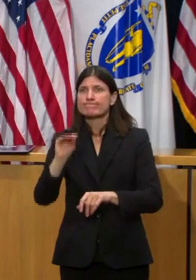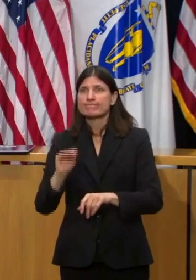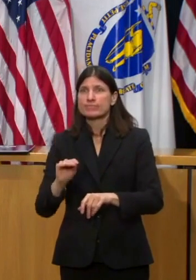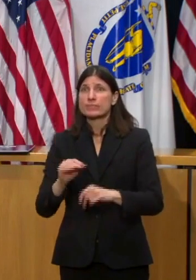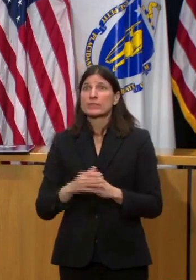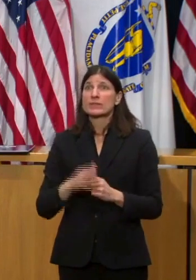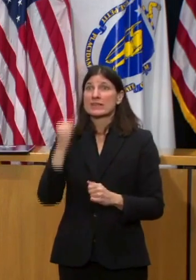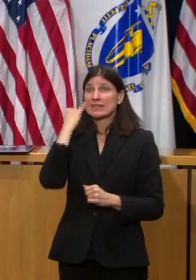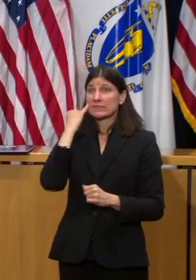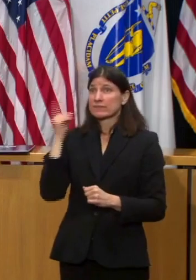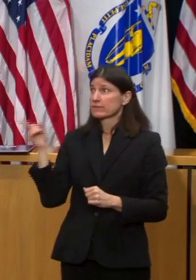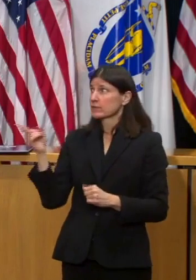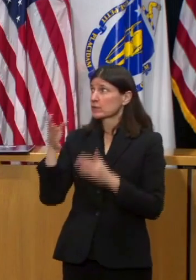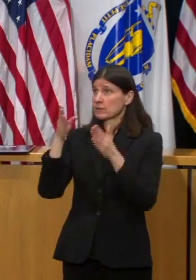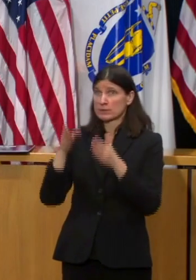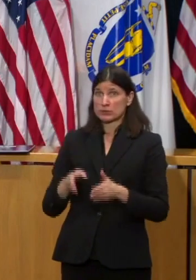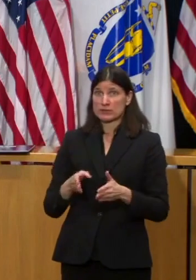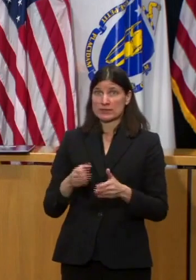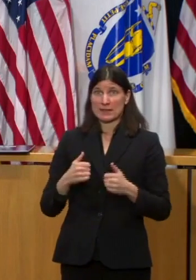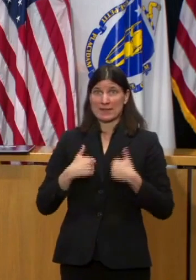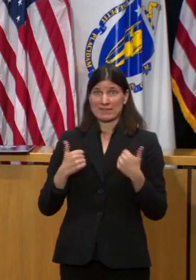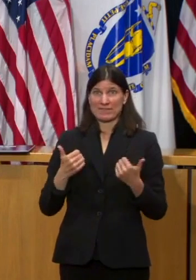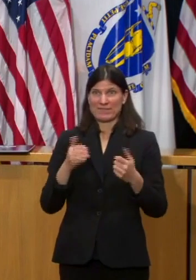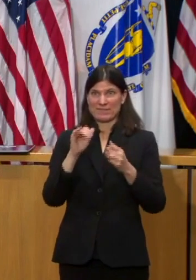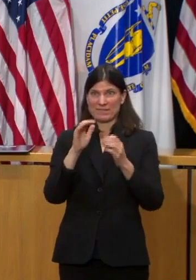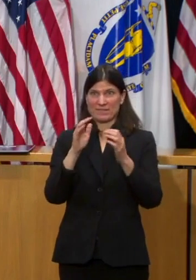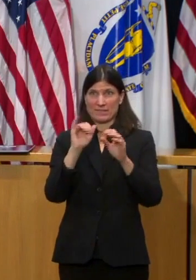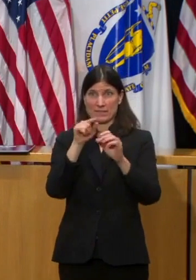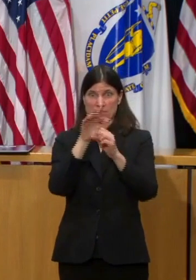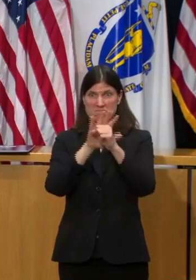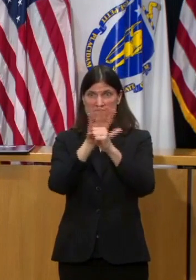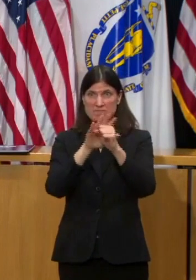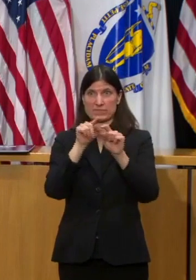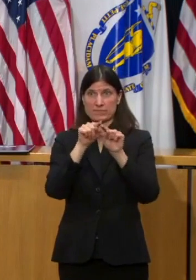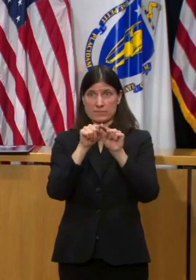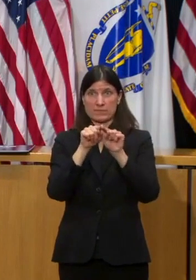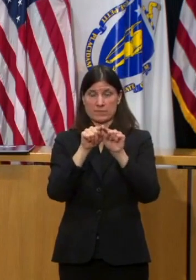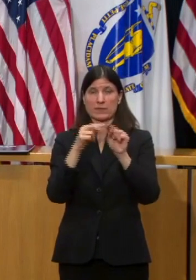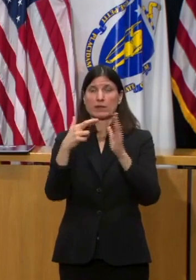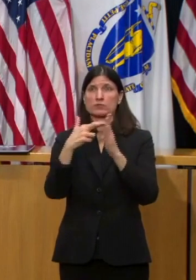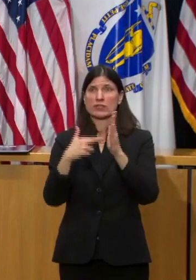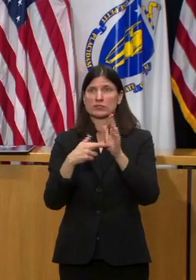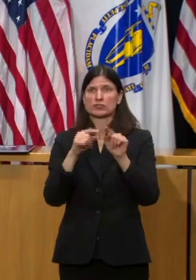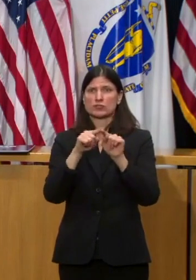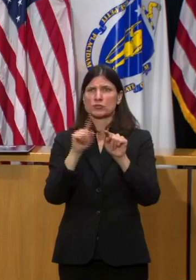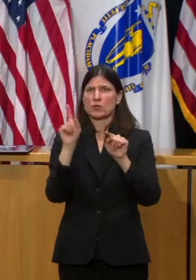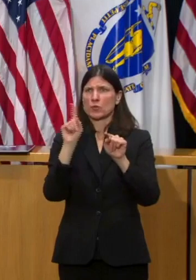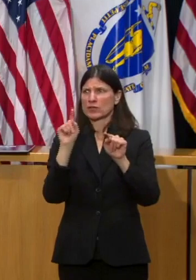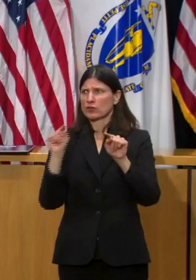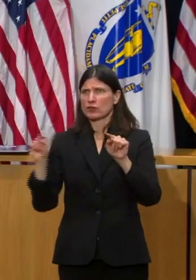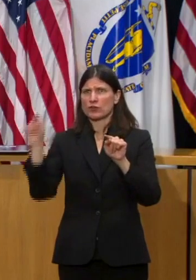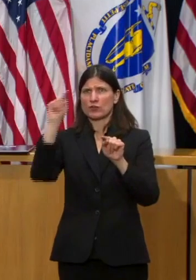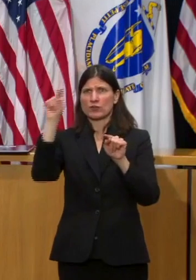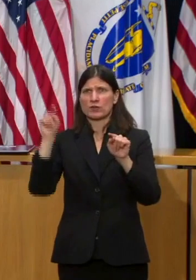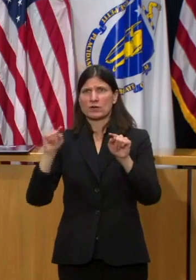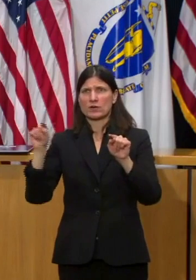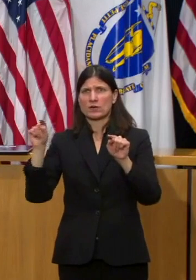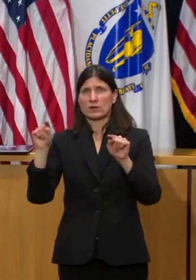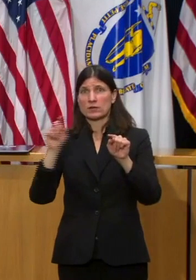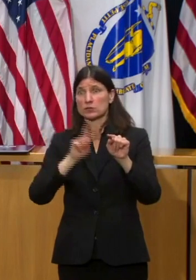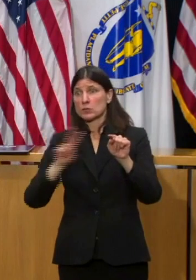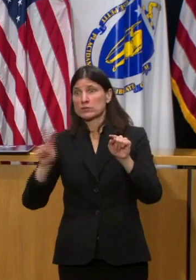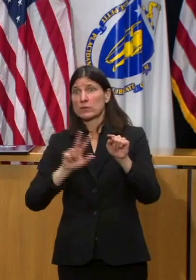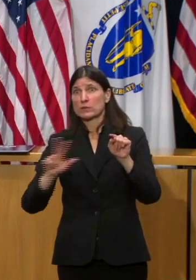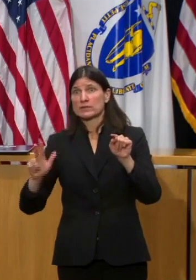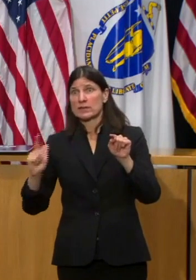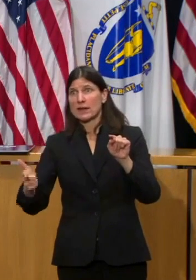out the algorithm around how you would actually structure that on a pre-registration system, especially if you're talking about 3 or 4 weeks or maybe more,